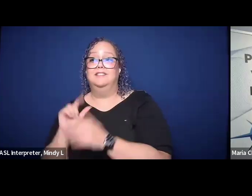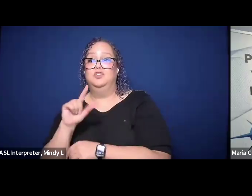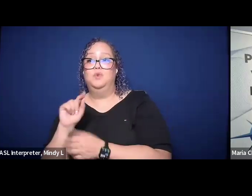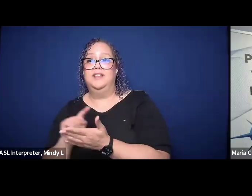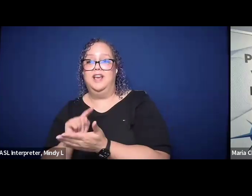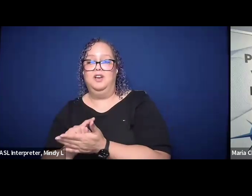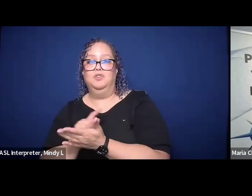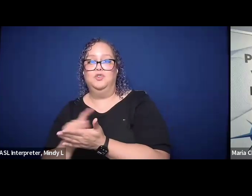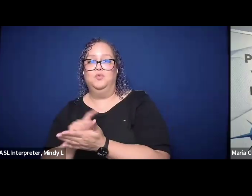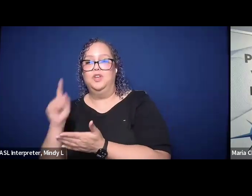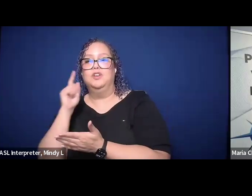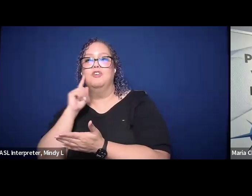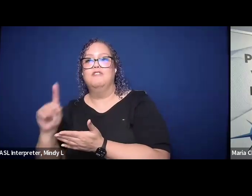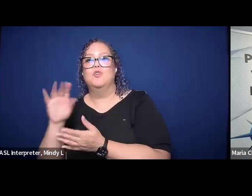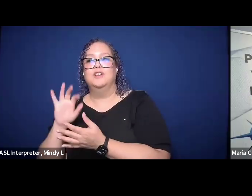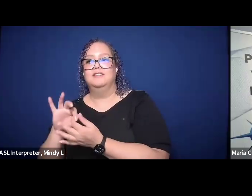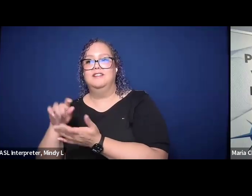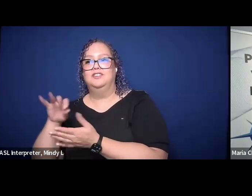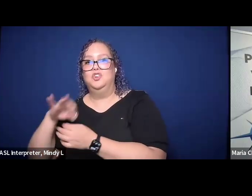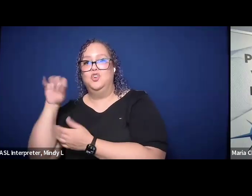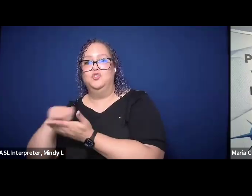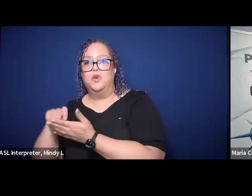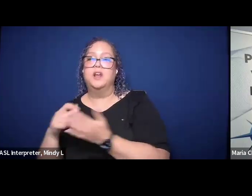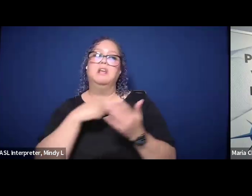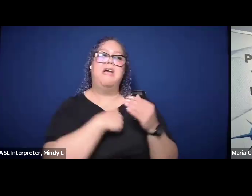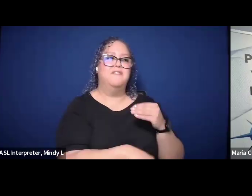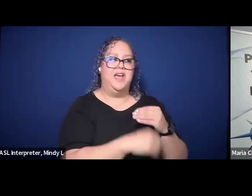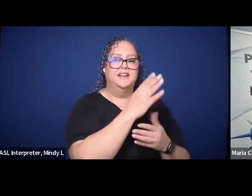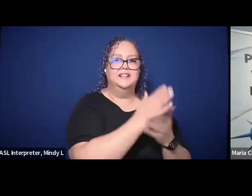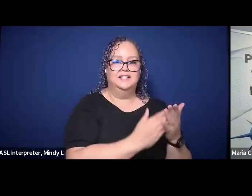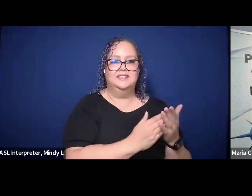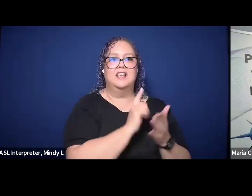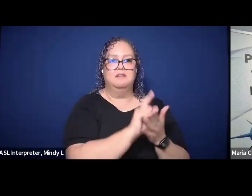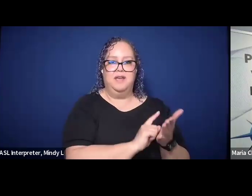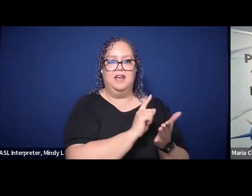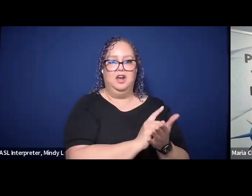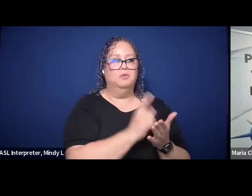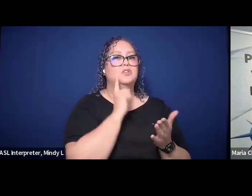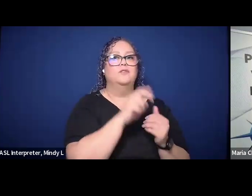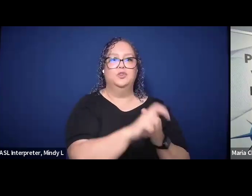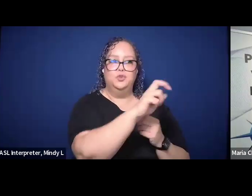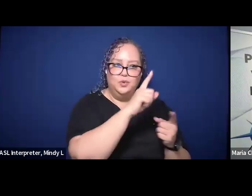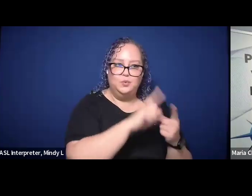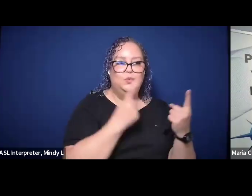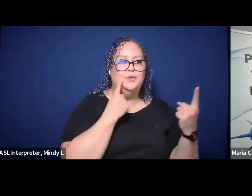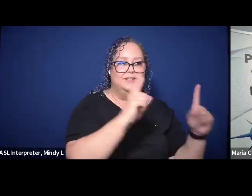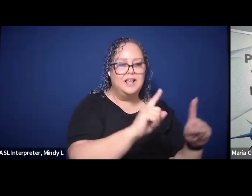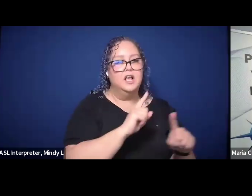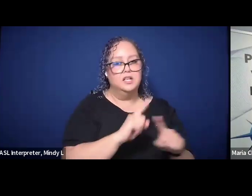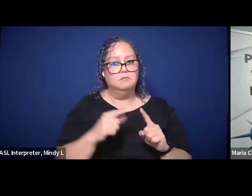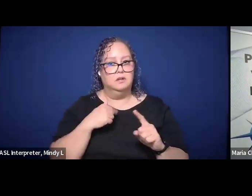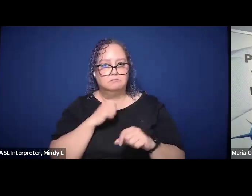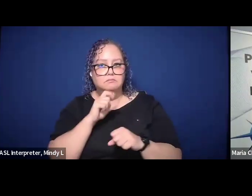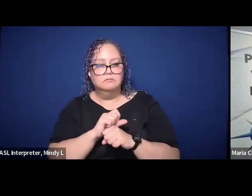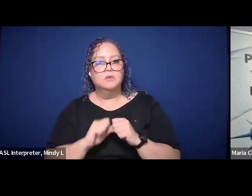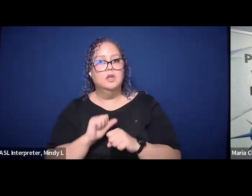some hours for Journey to Success this year, but my business was entirely built working 20 hours a week or less. I believe in